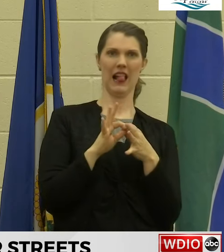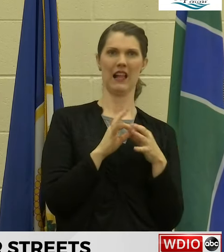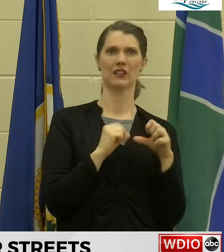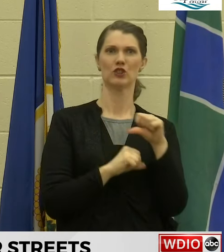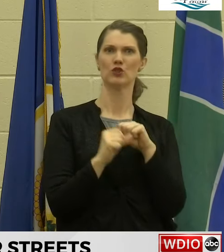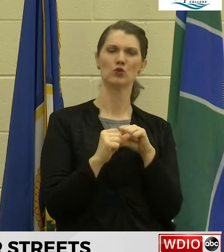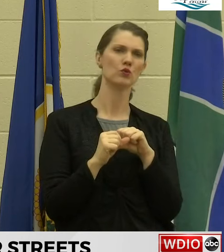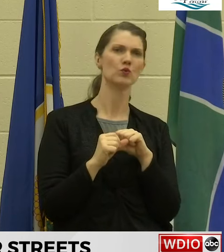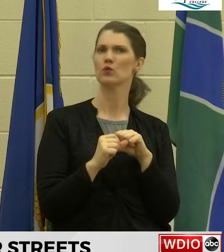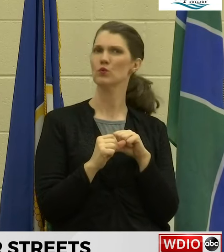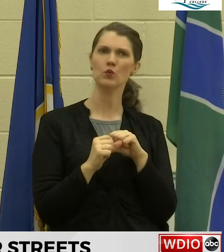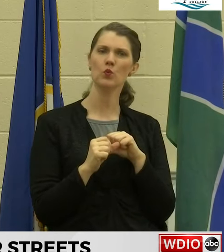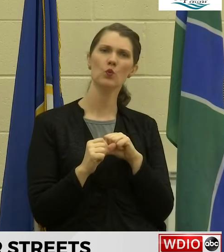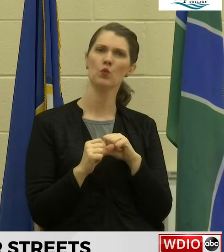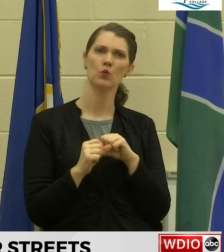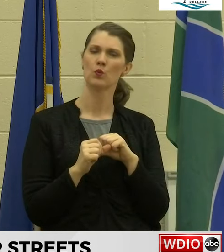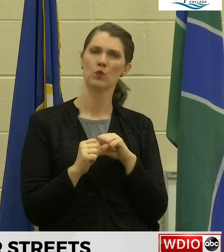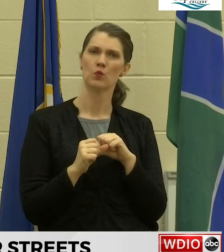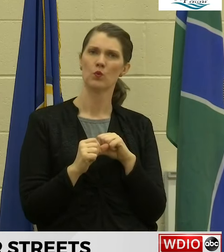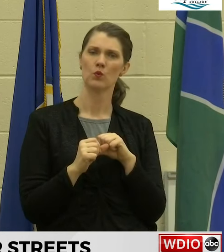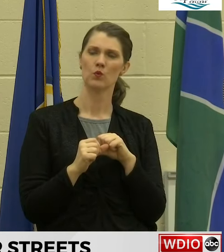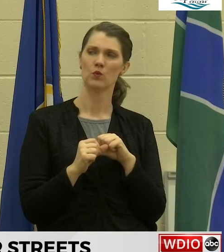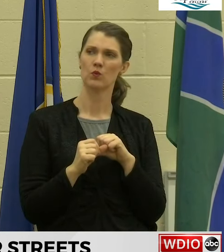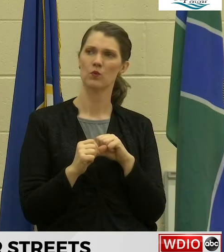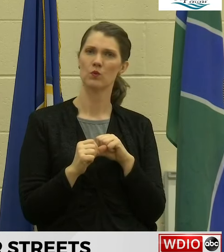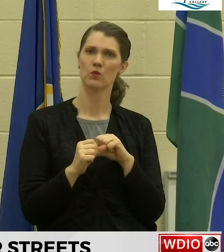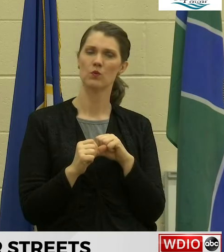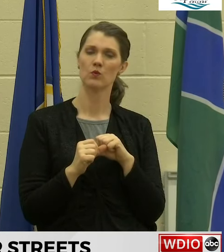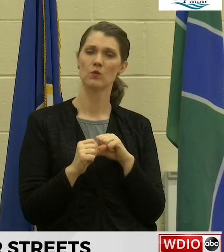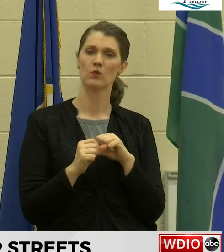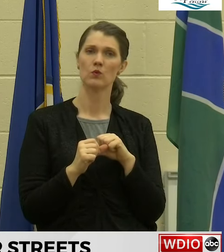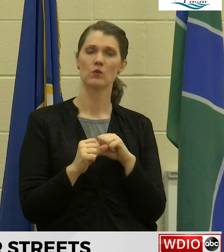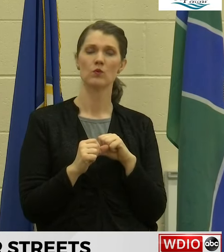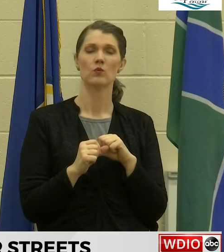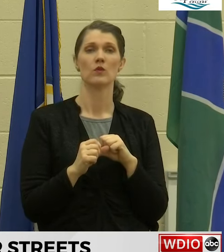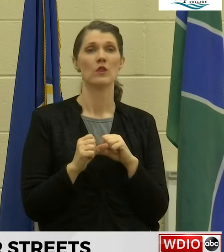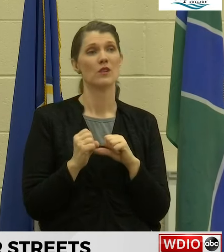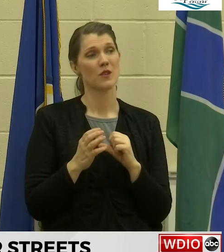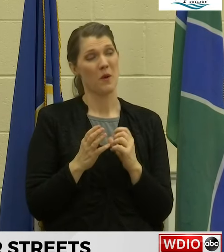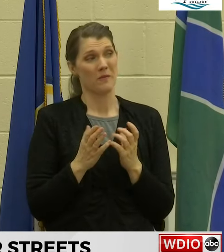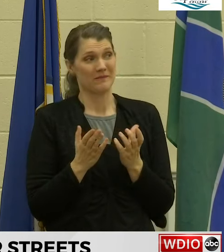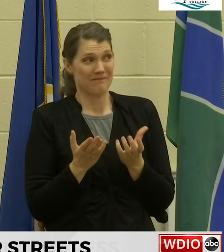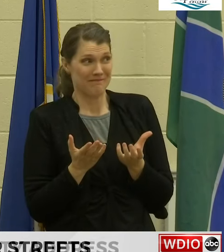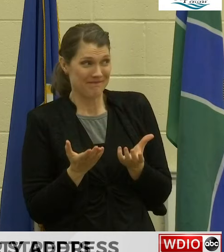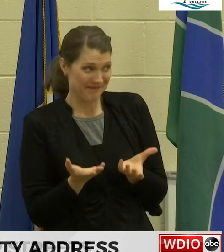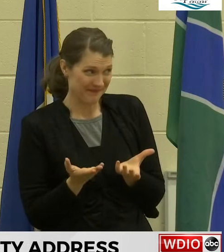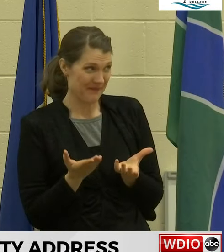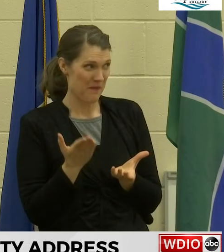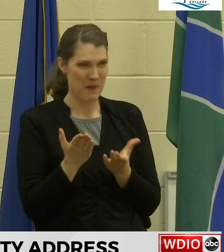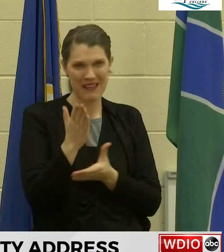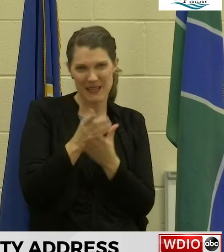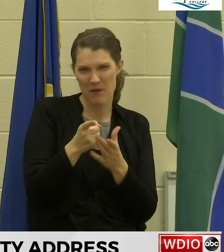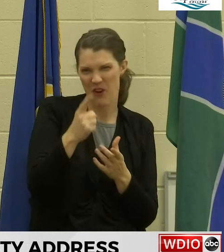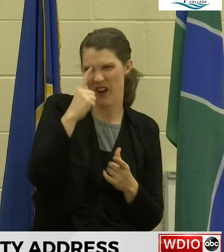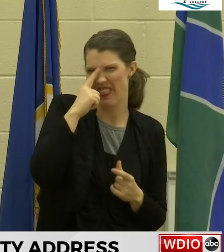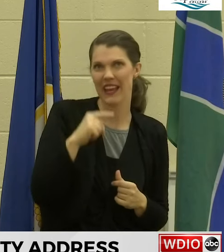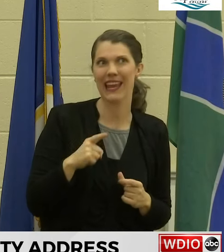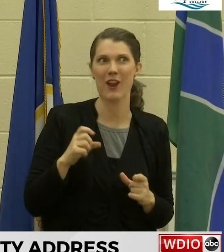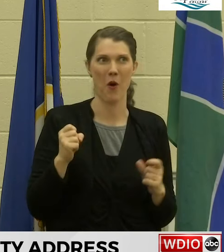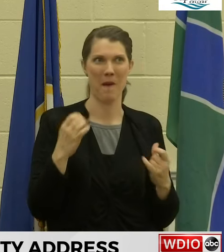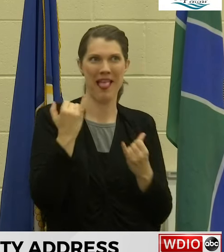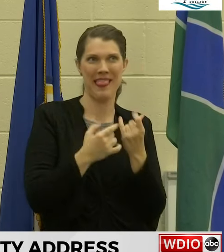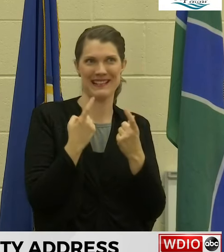strong and resilient. And so, this may be where some of you are waiting for my last